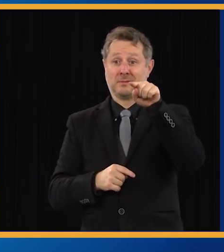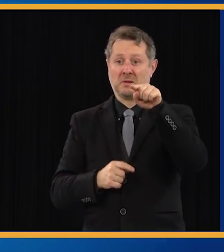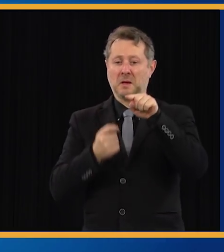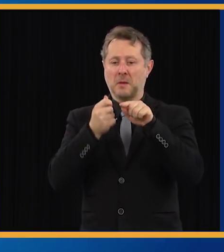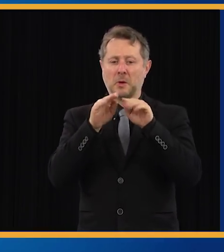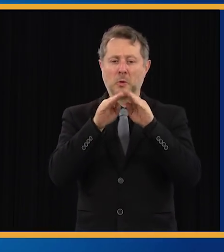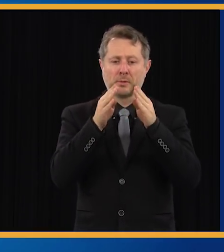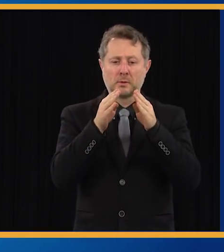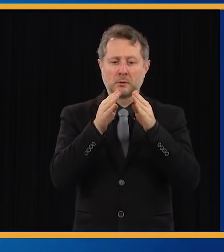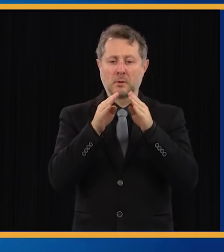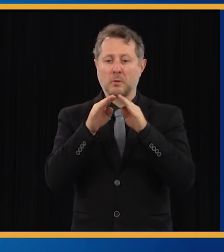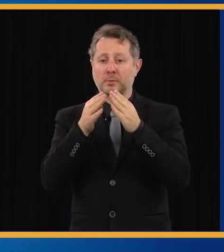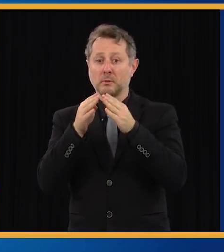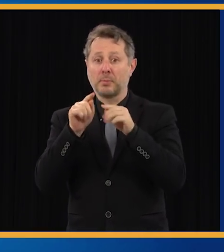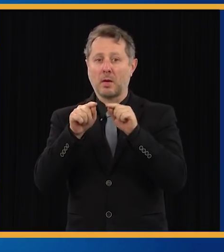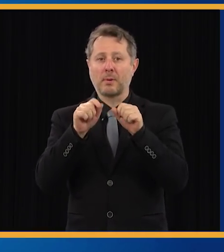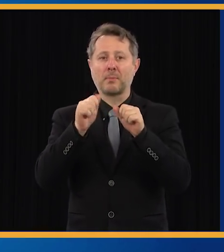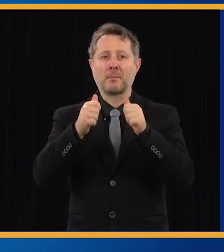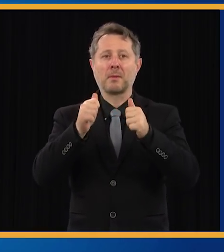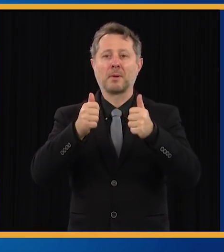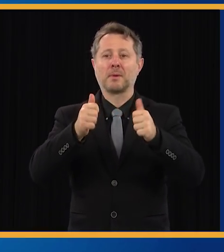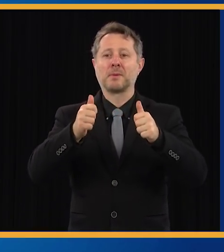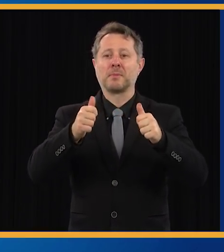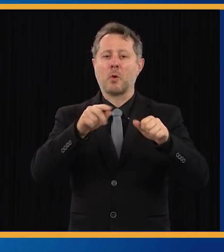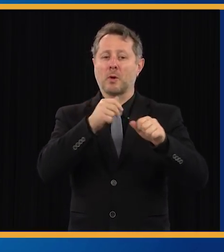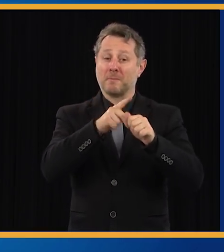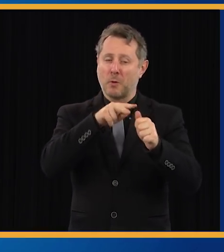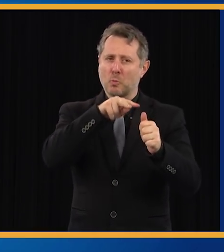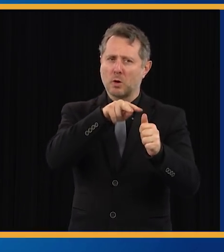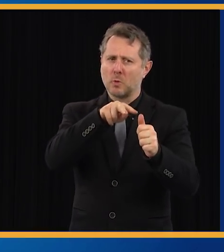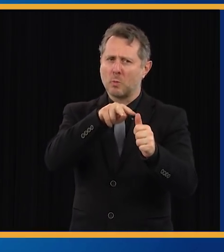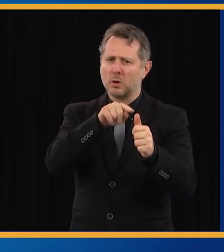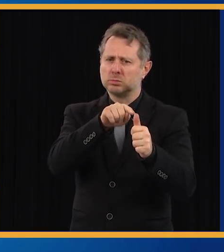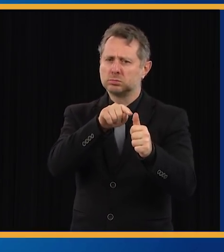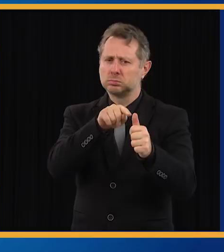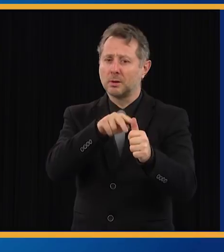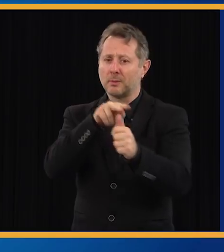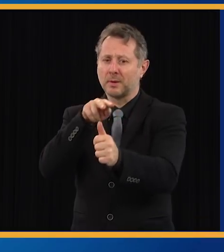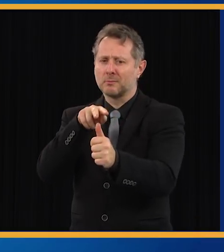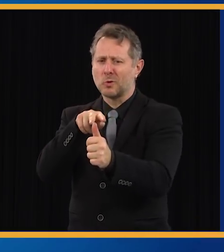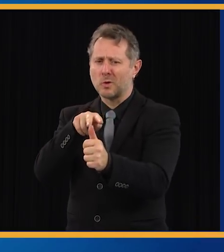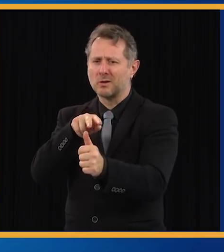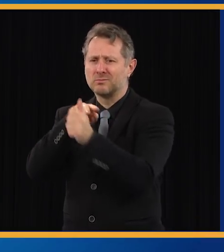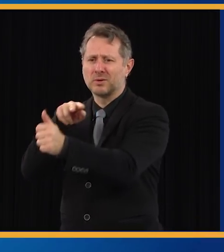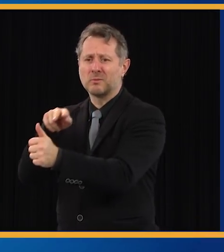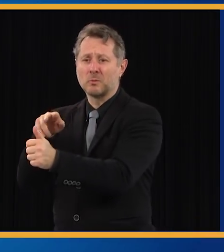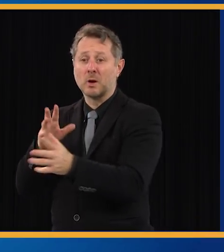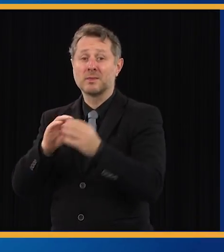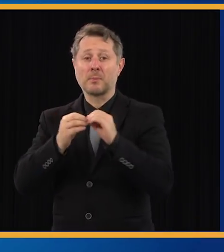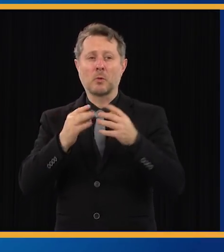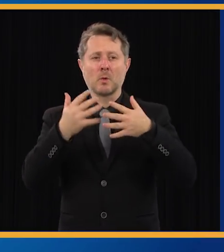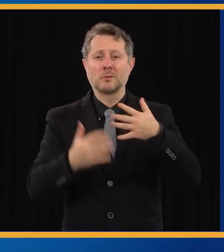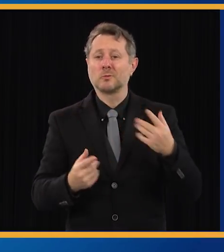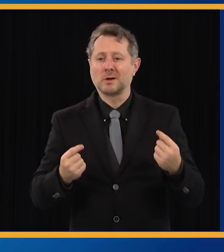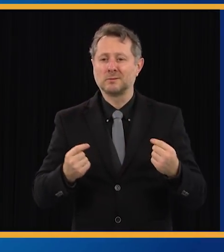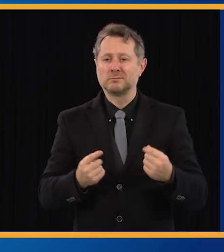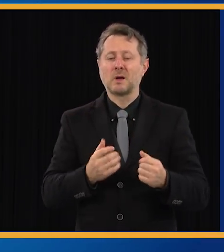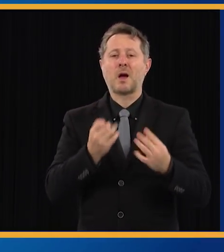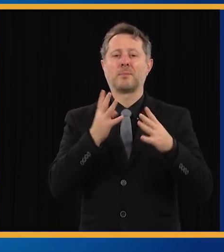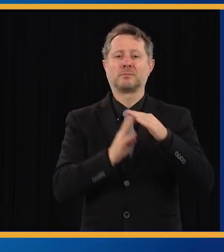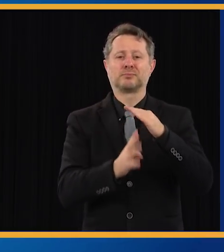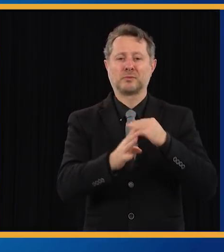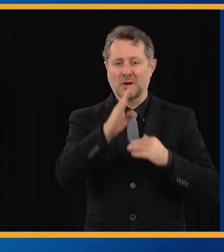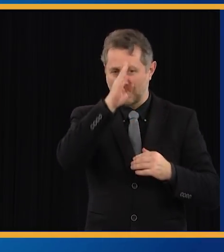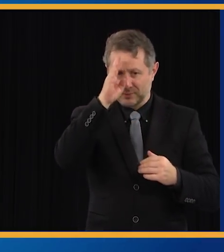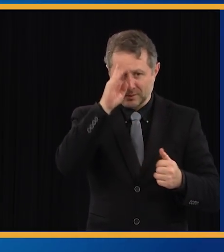reopen, and then you watch the dials. What are the dials? Hospitalization rate, which we know now. We've